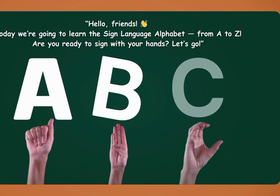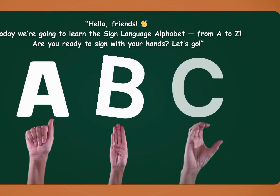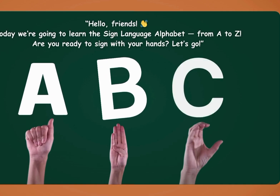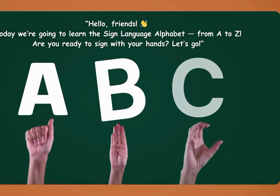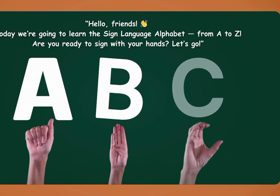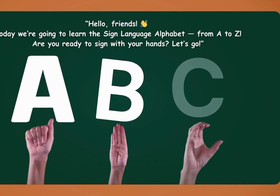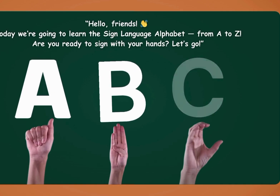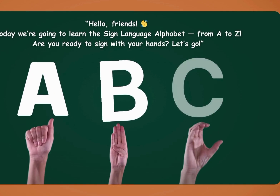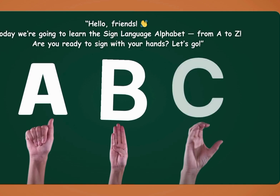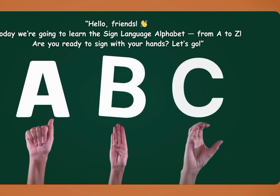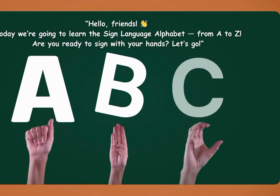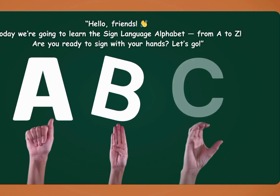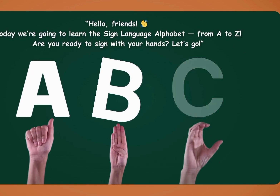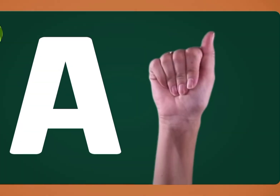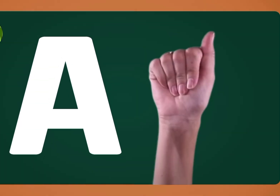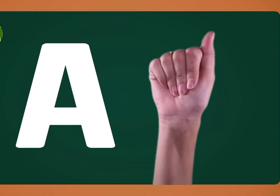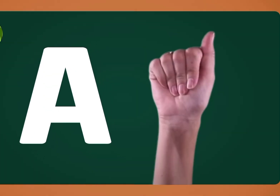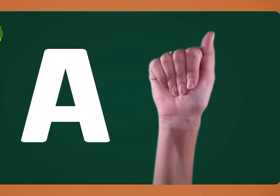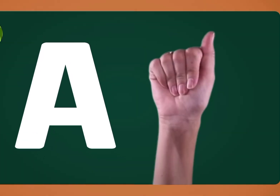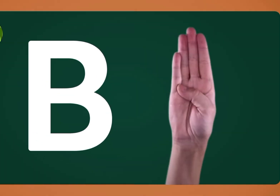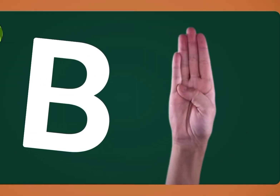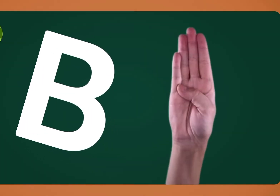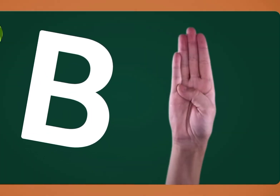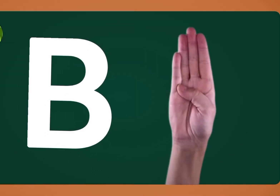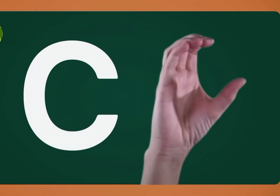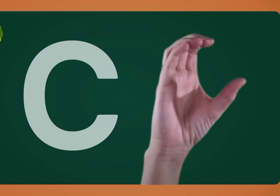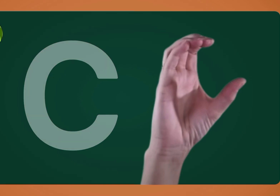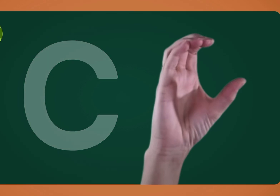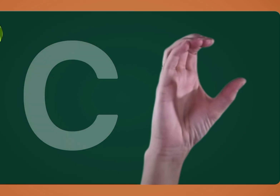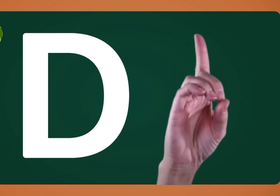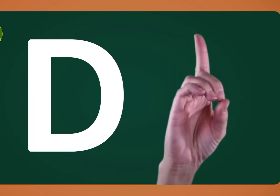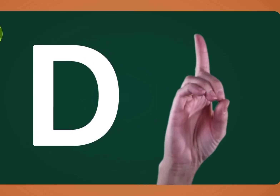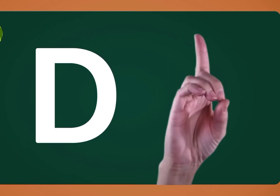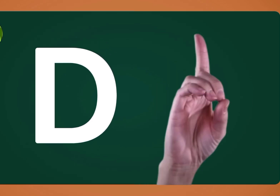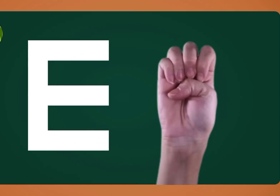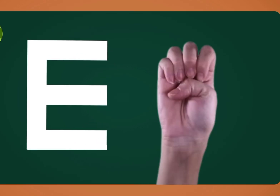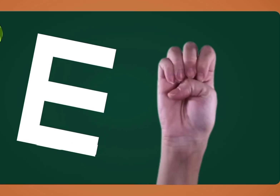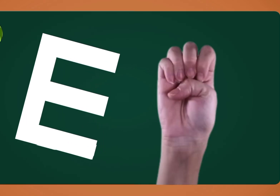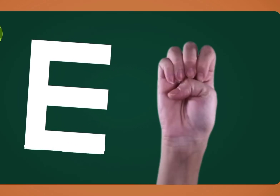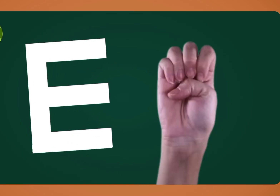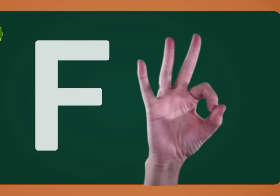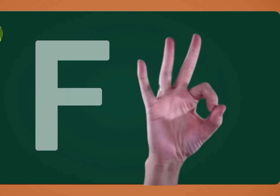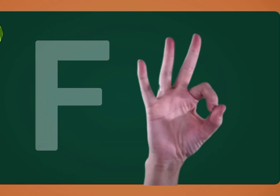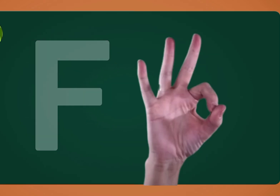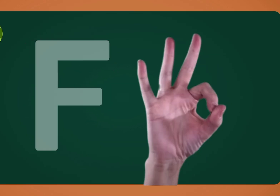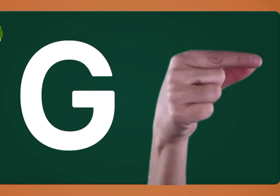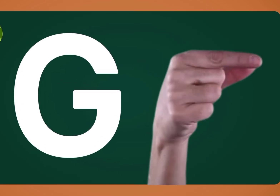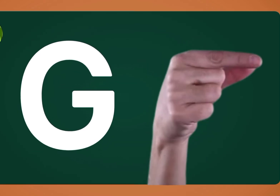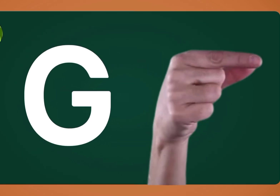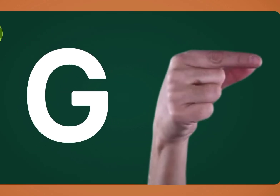with your hands? Let's go. A, B, C, D, E, F, G,